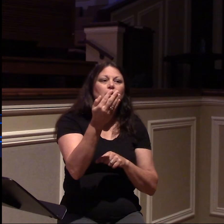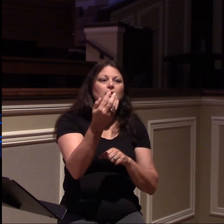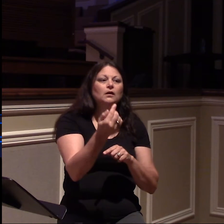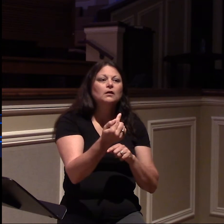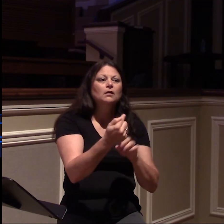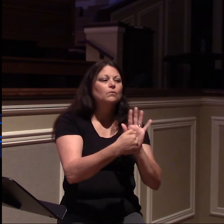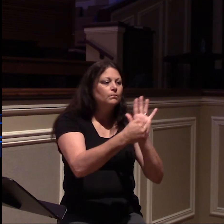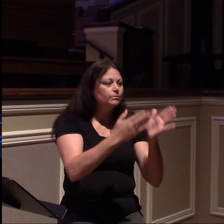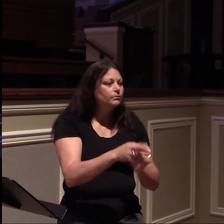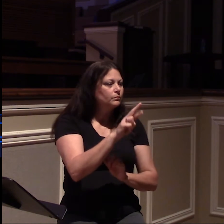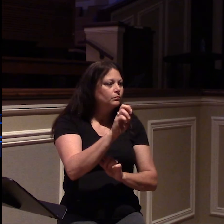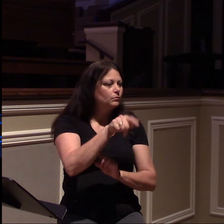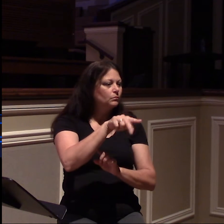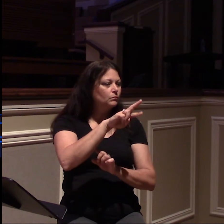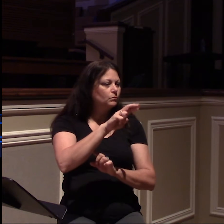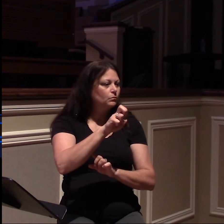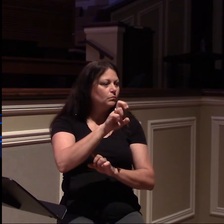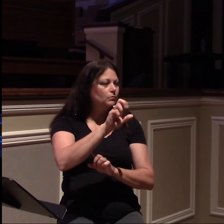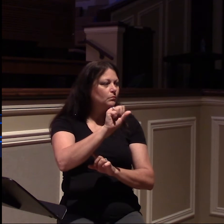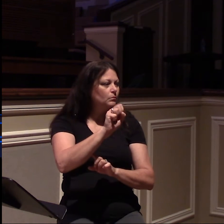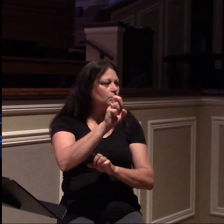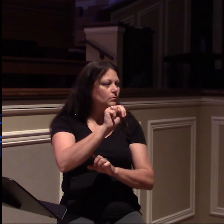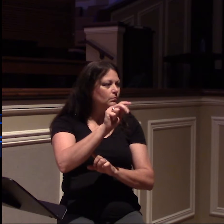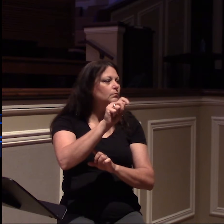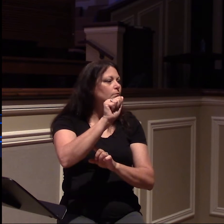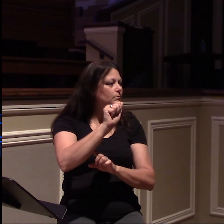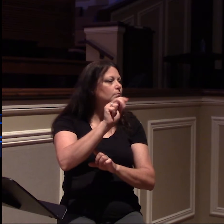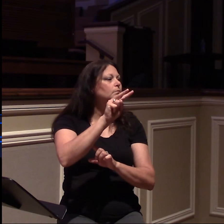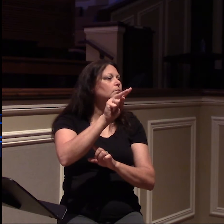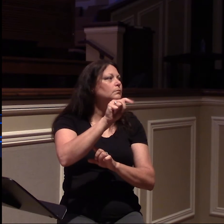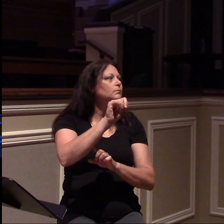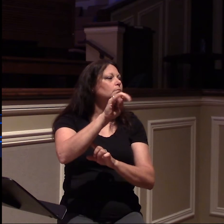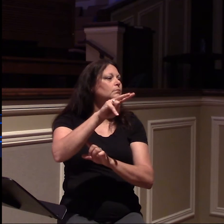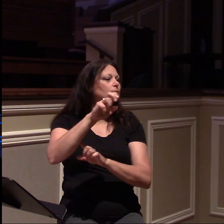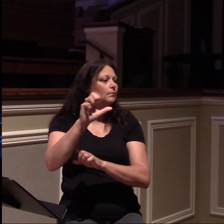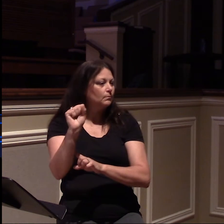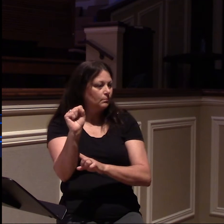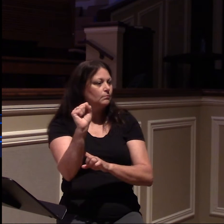redeemers to be a blessing to others and a blessing to the whole world.